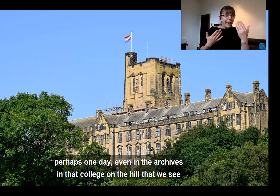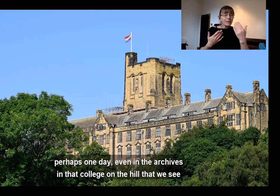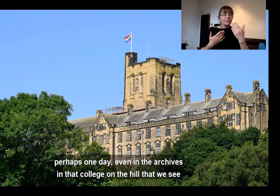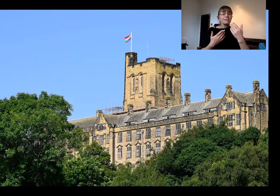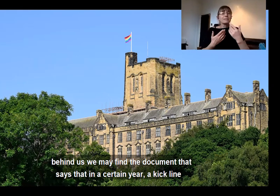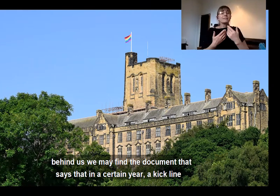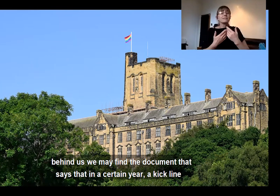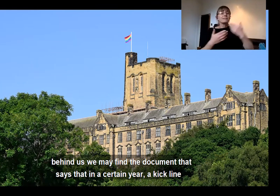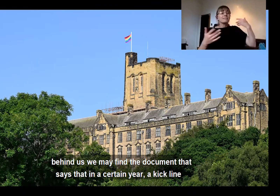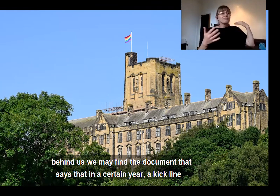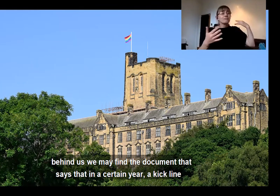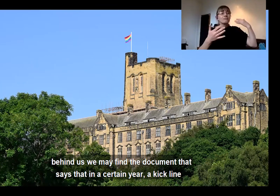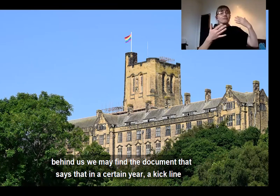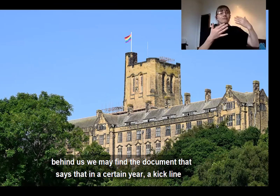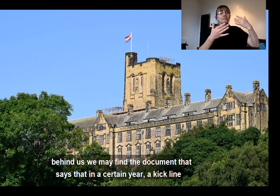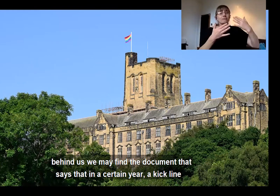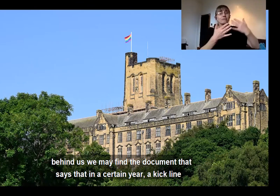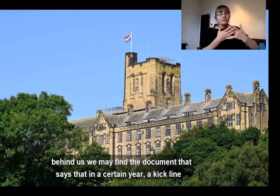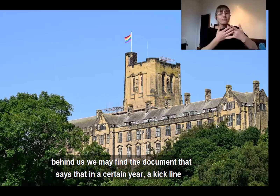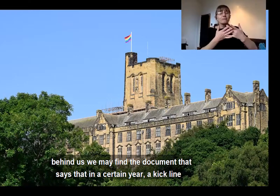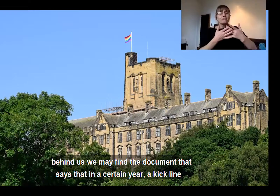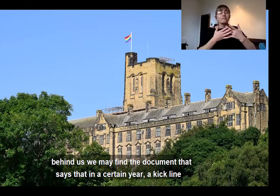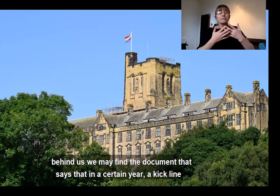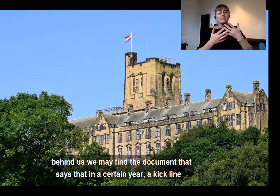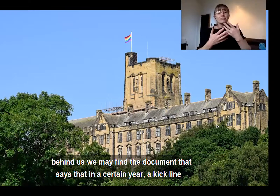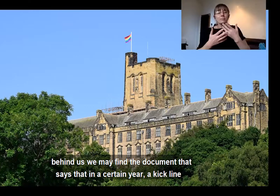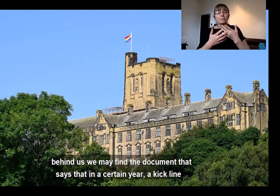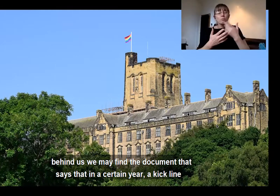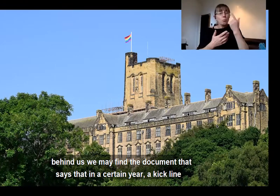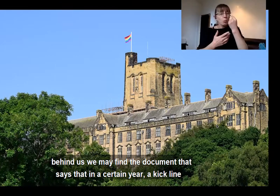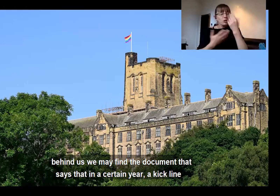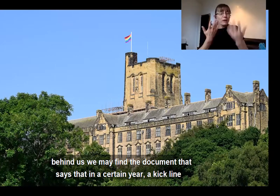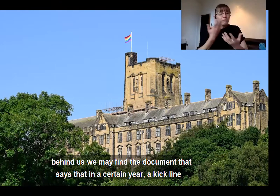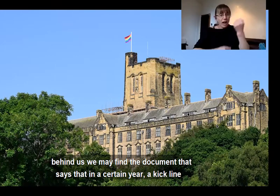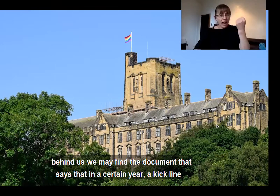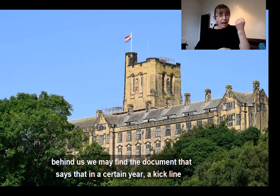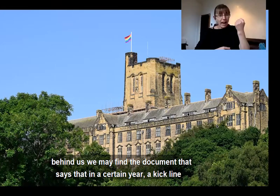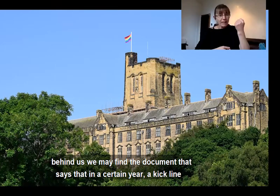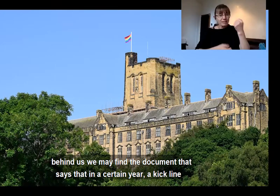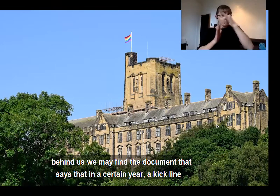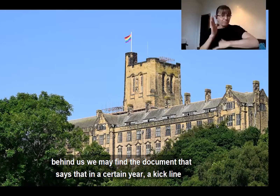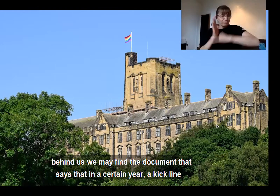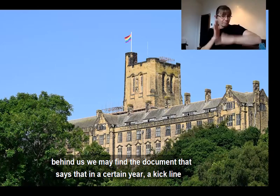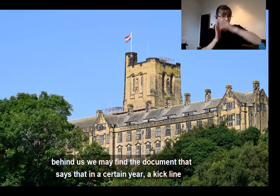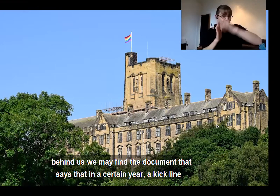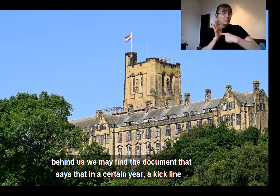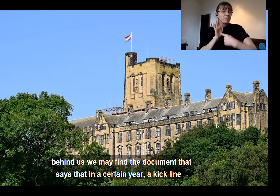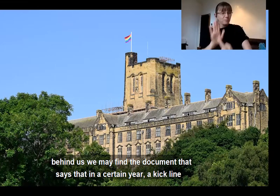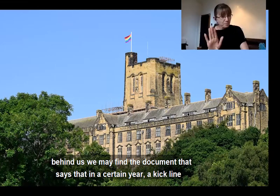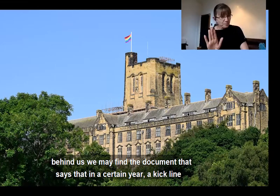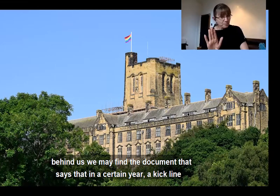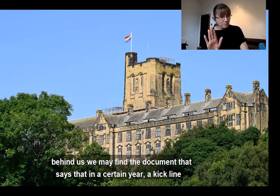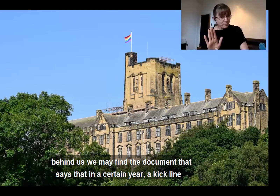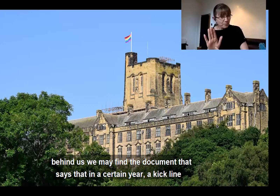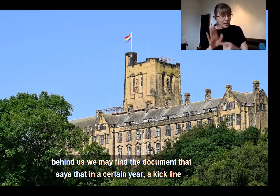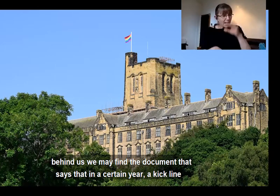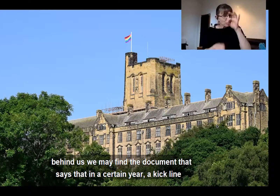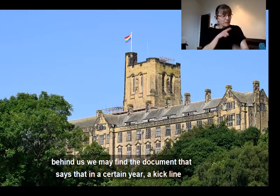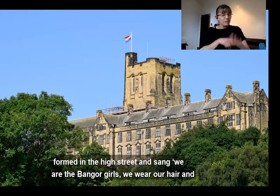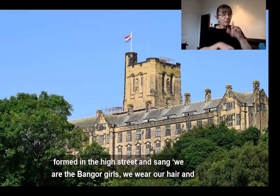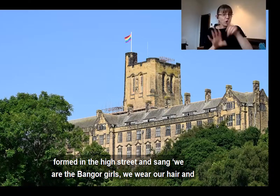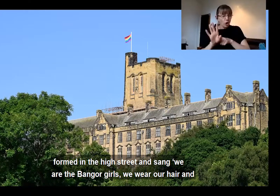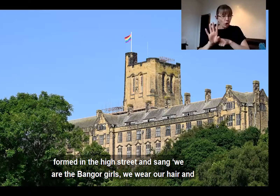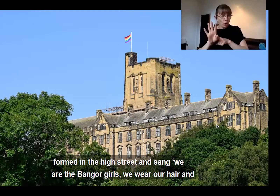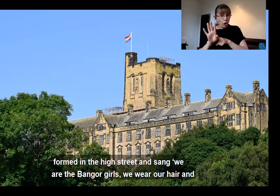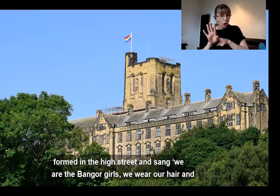that college on the hill that we see behind us, we may find the document that says that in a certain year,